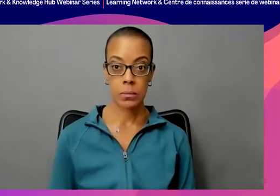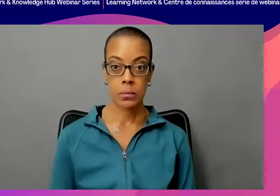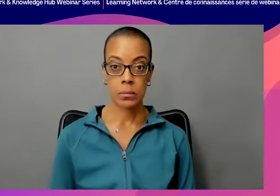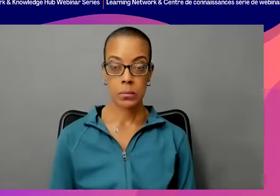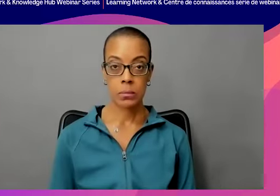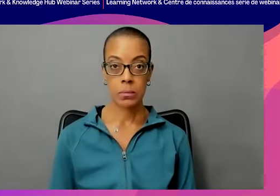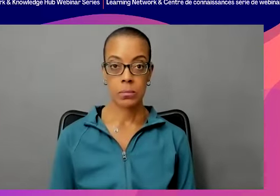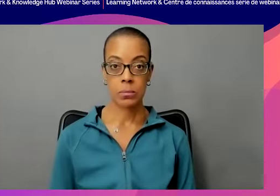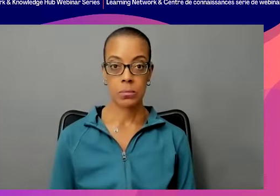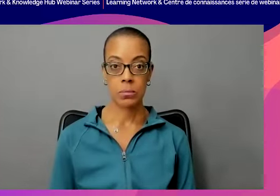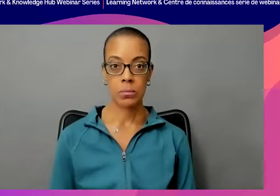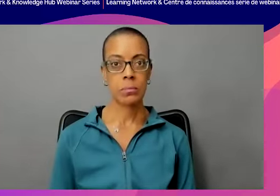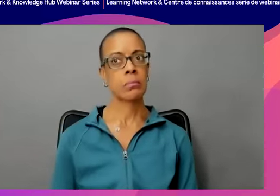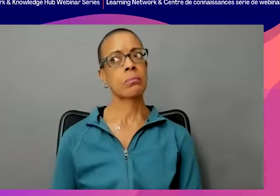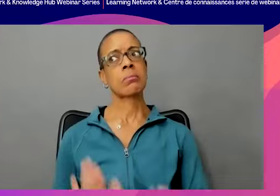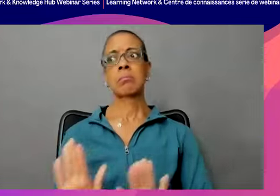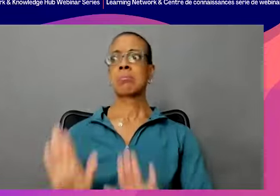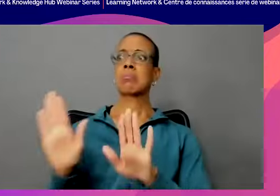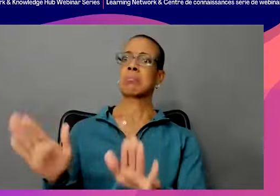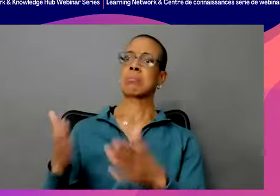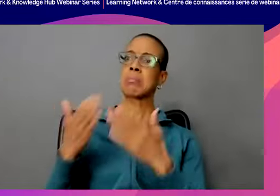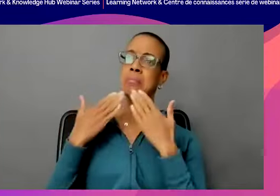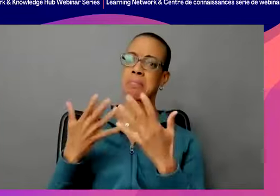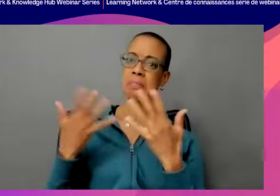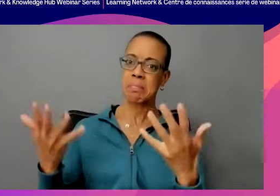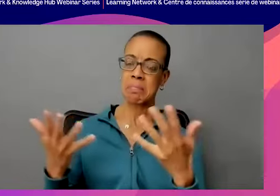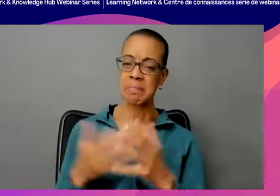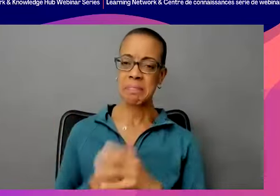That was so amazing. Thank you so much.